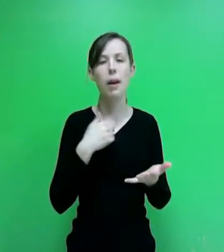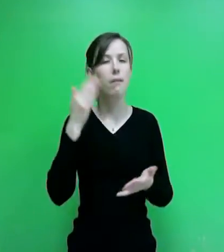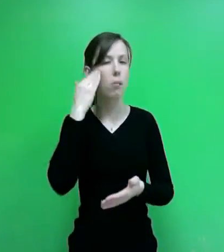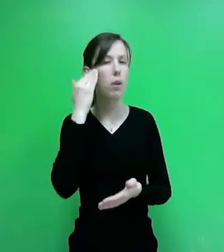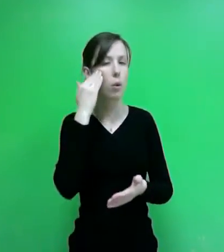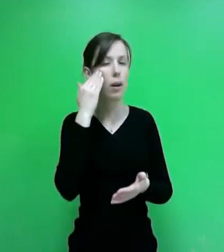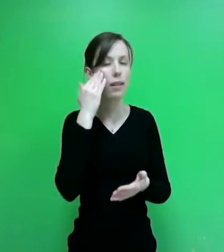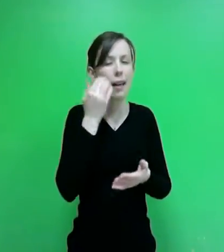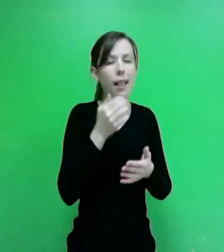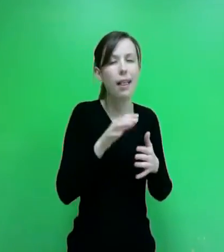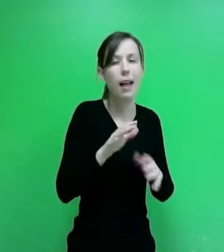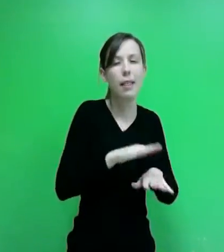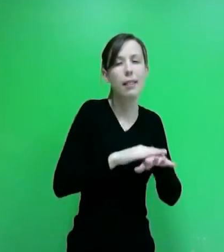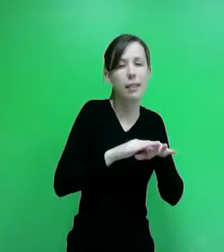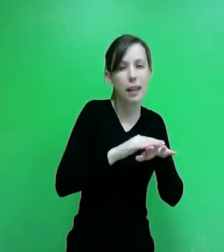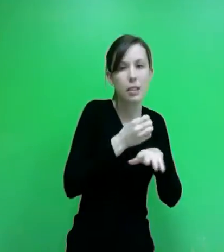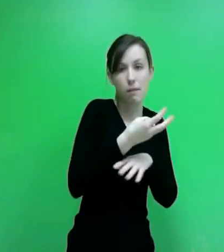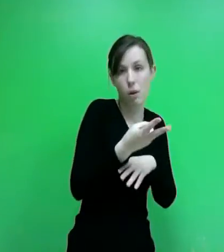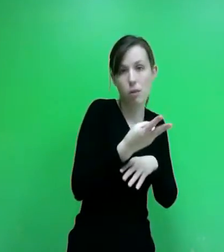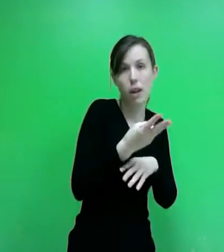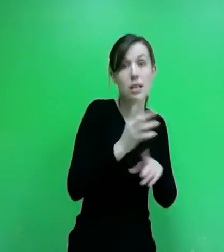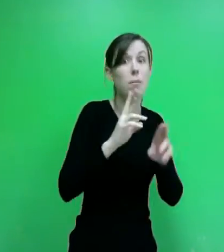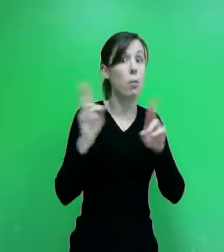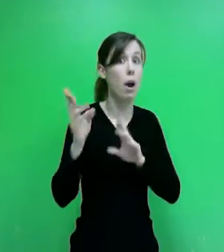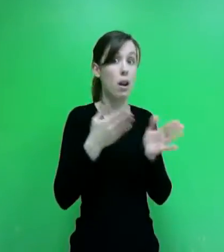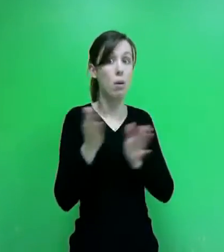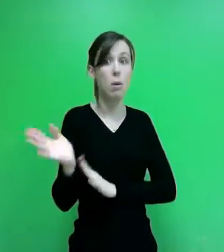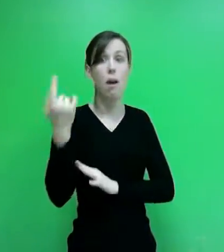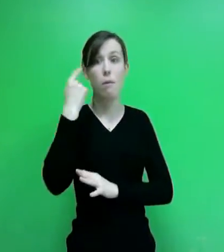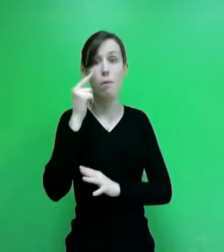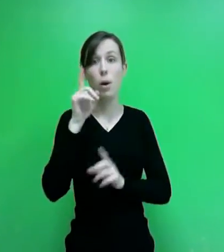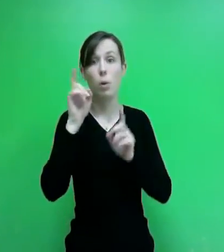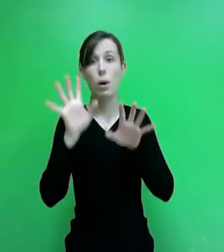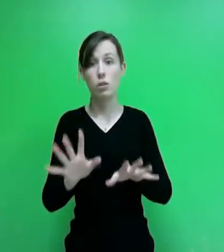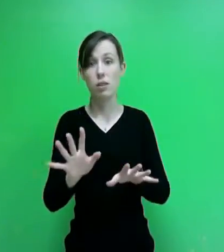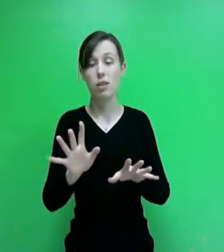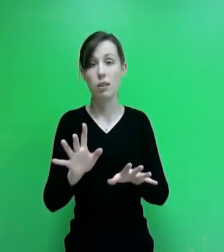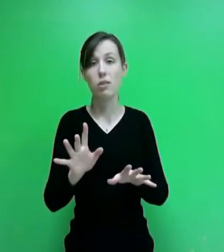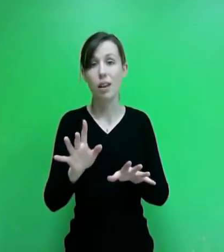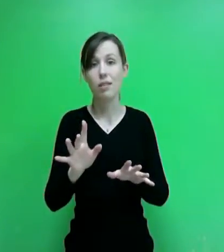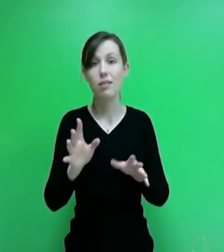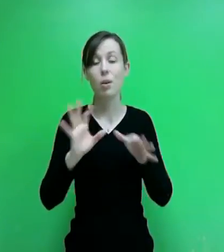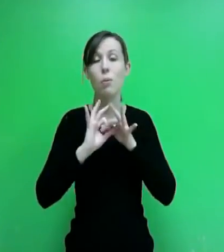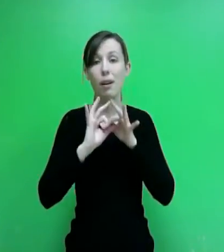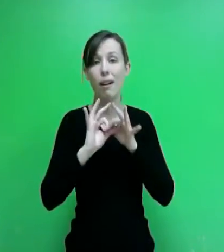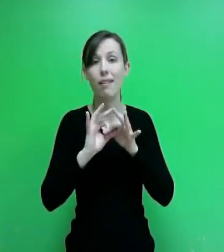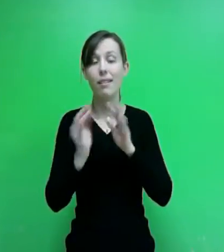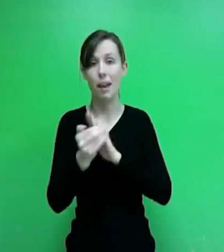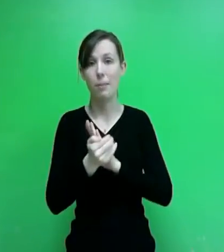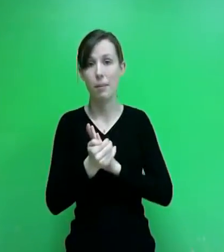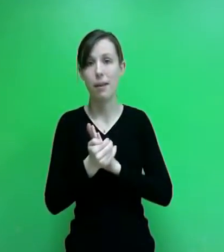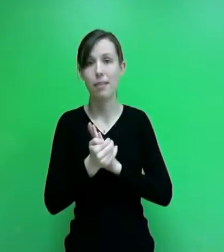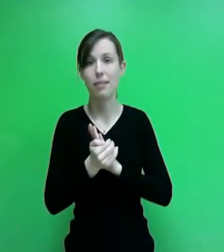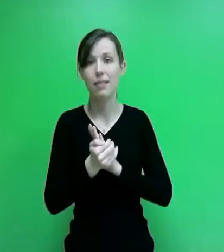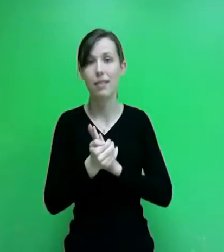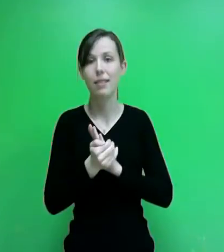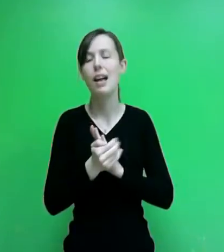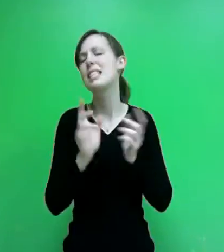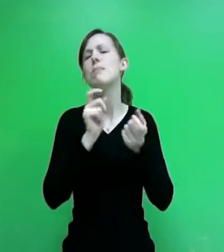at least a few of these and be ready and prepared for questions on your tests regarding amendments. Specifically, the first